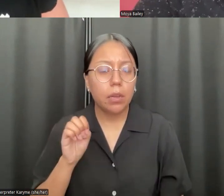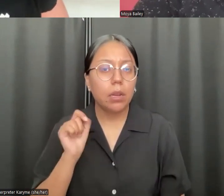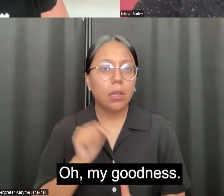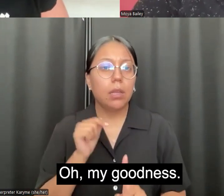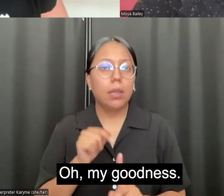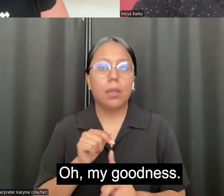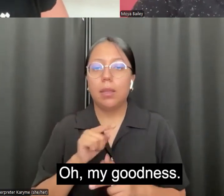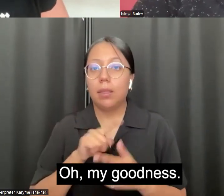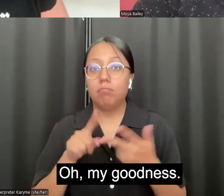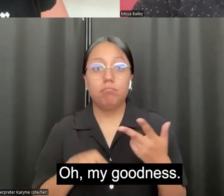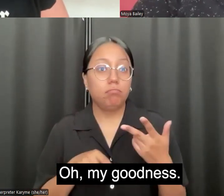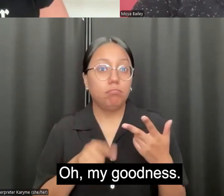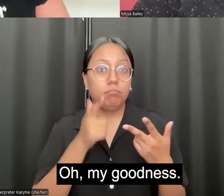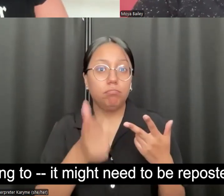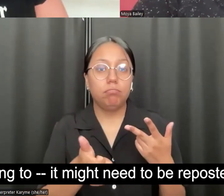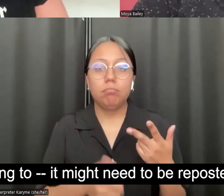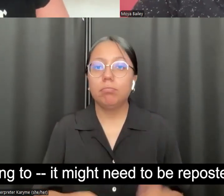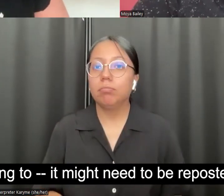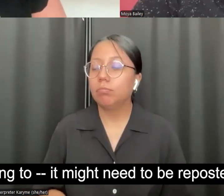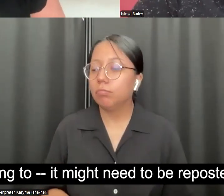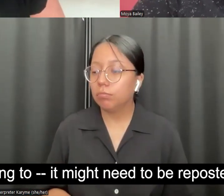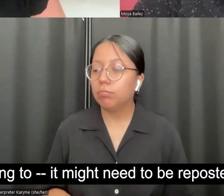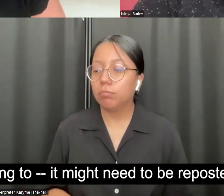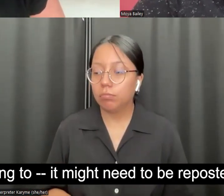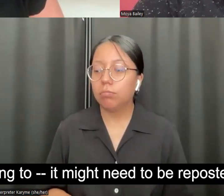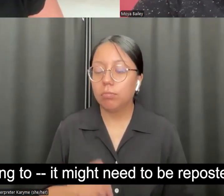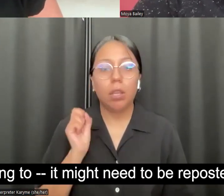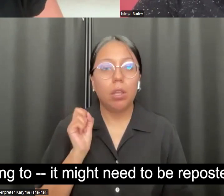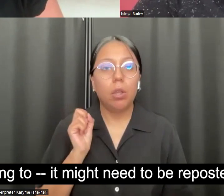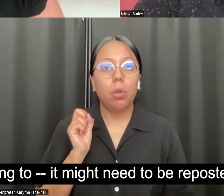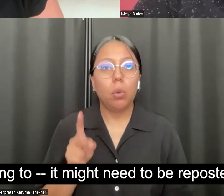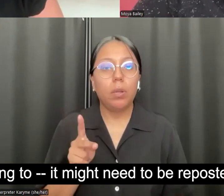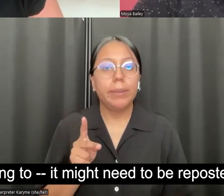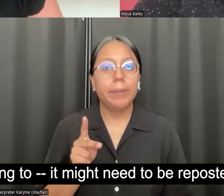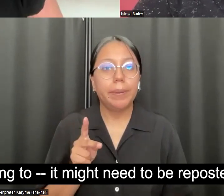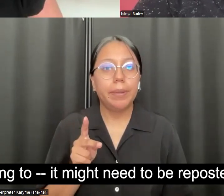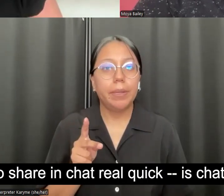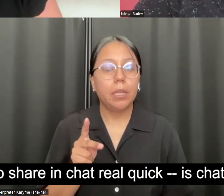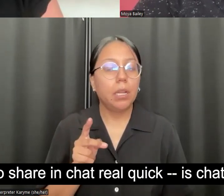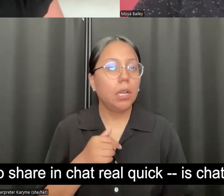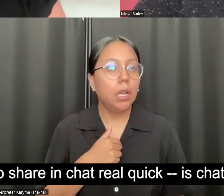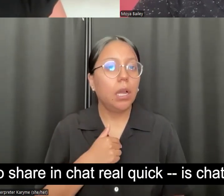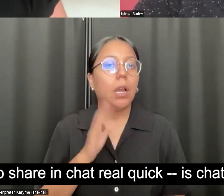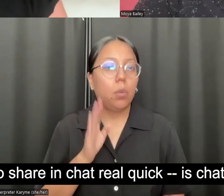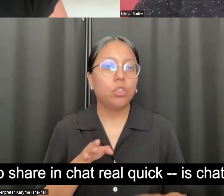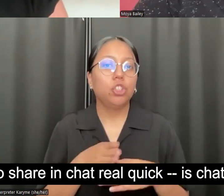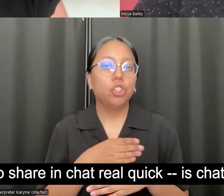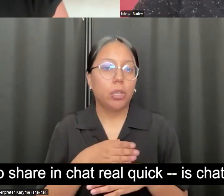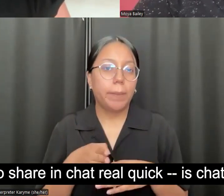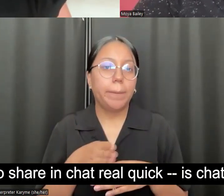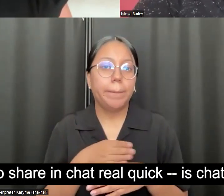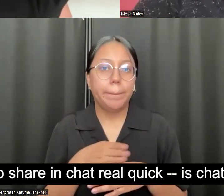Here it is. Oh my goodness. So it might need to be reposted, but I'm just going to share in chat real